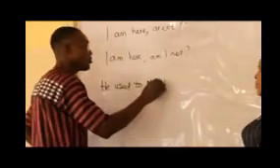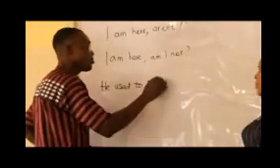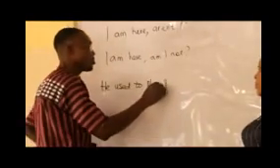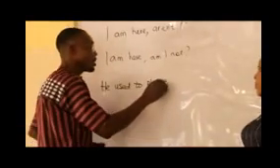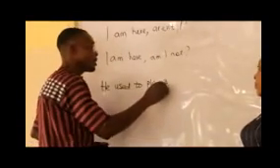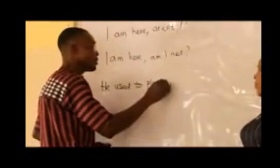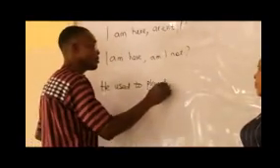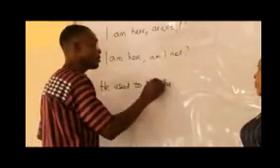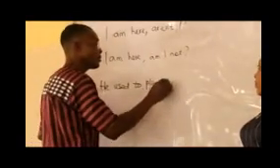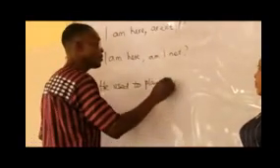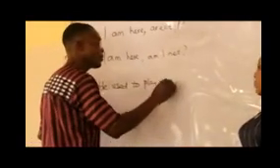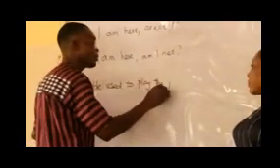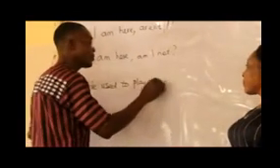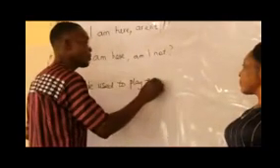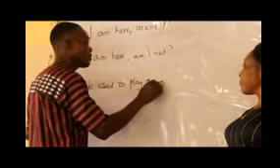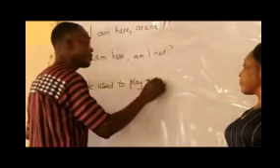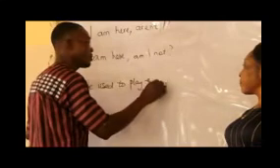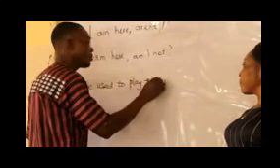play the piano.